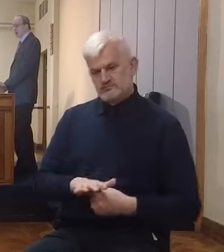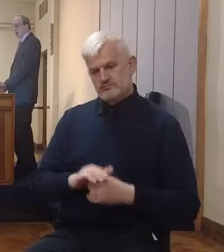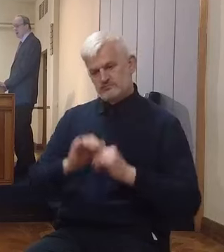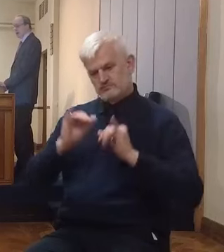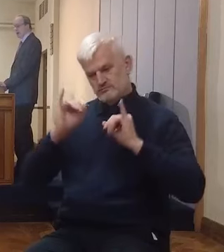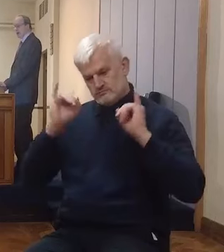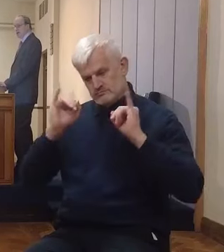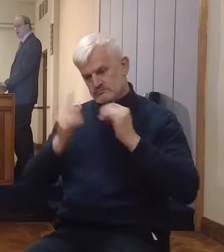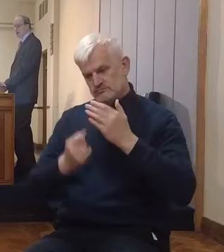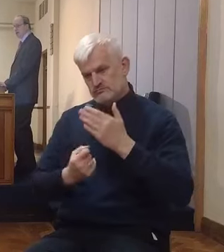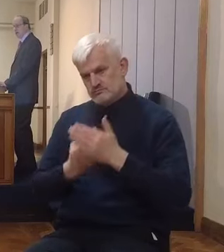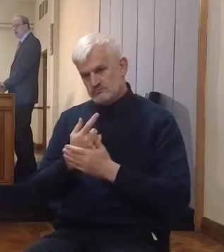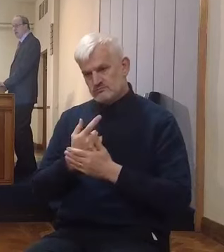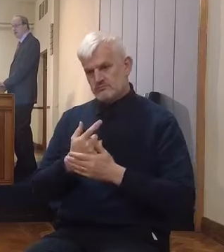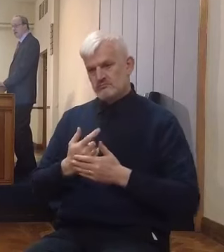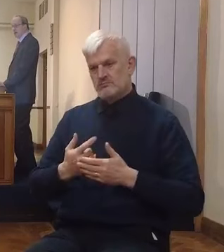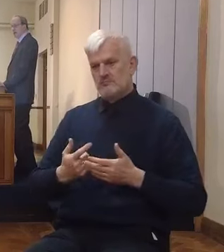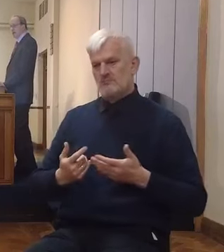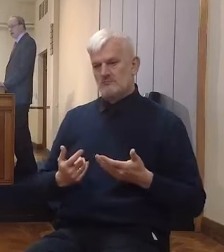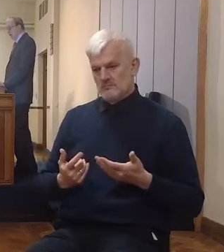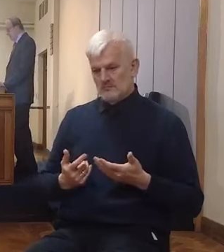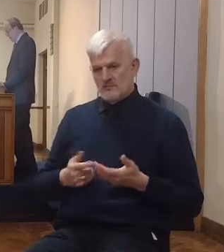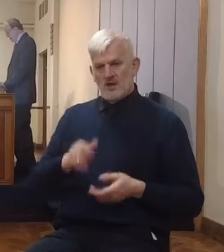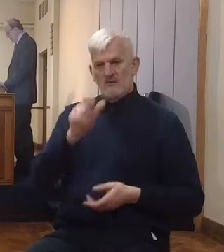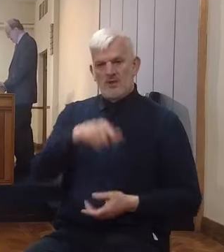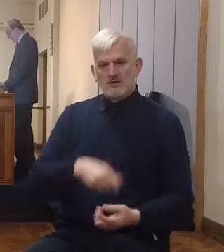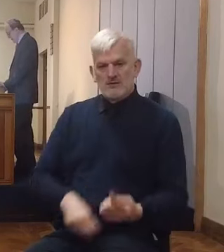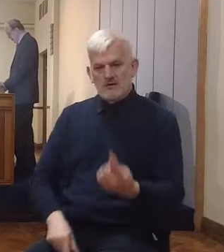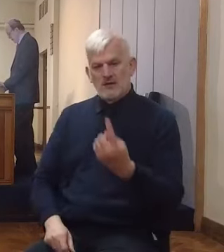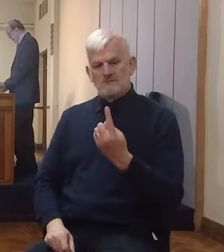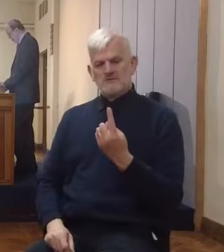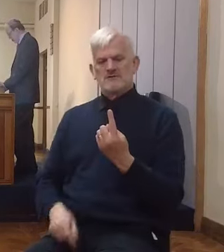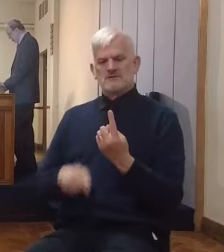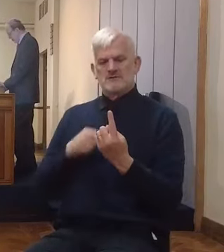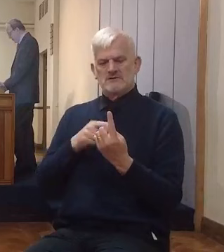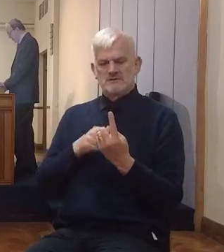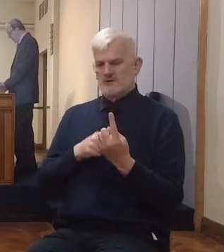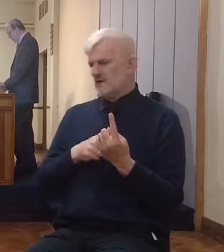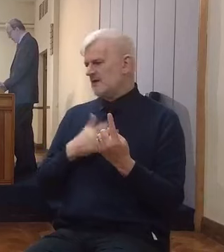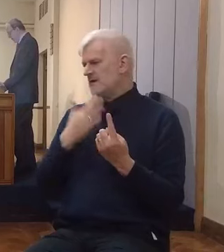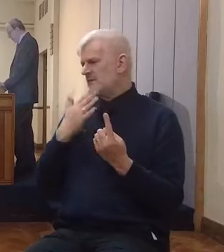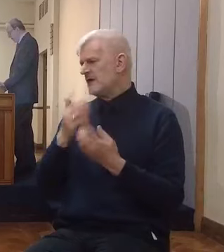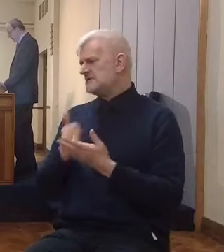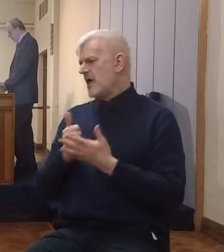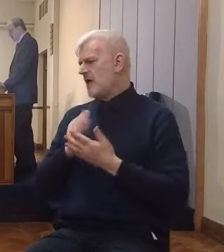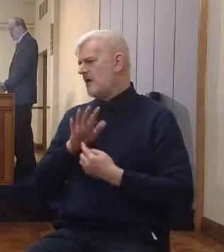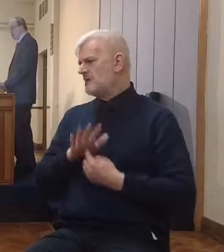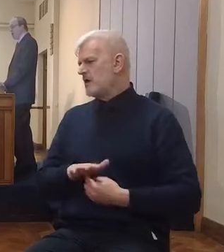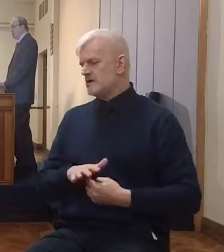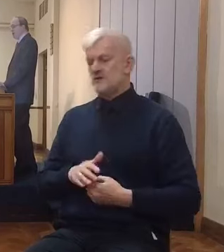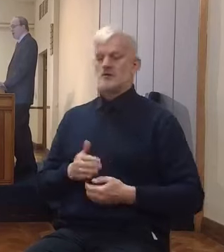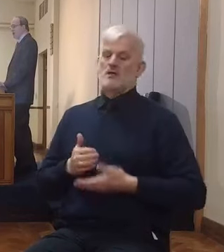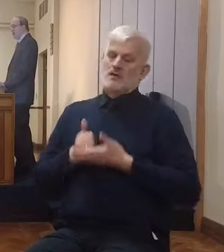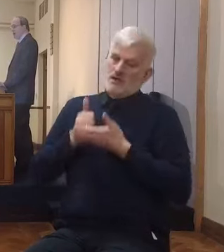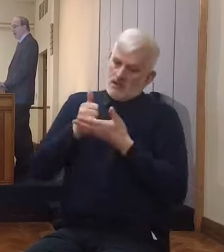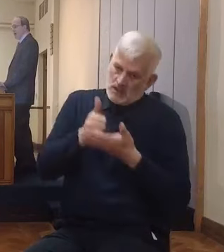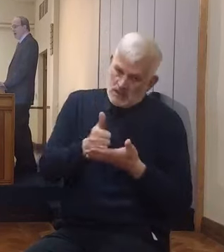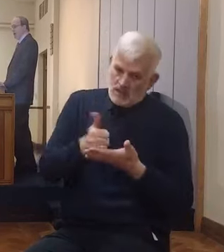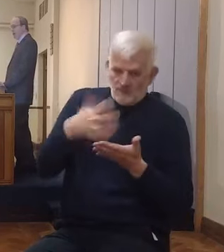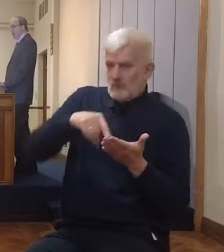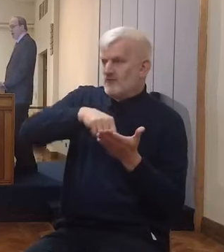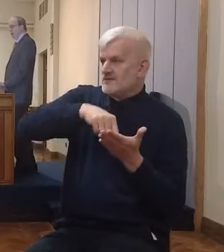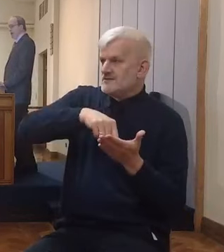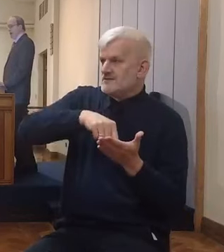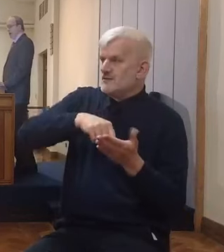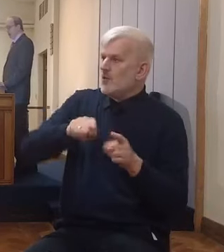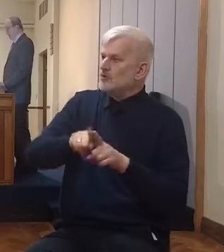find we're giving the same counsel, we give it to ourselves also. Turn with me to a